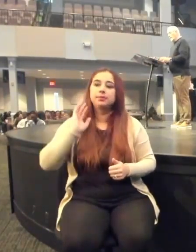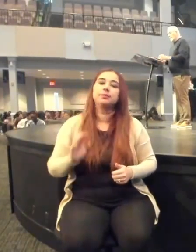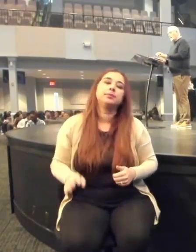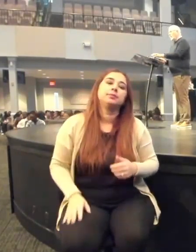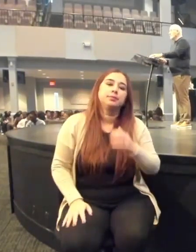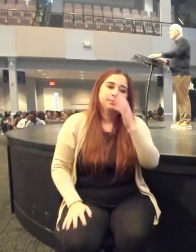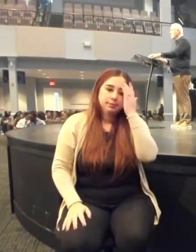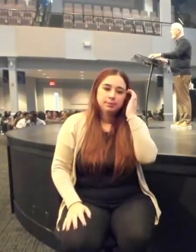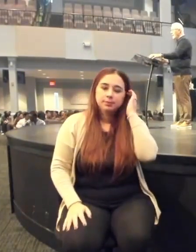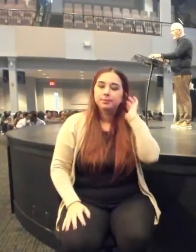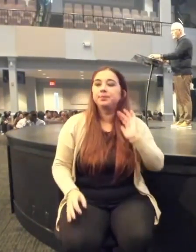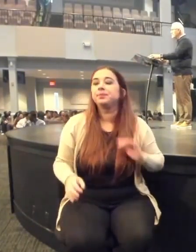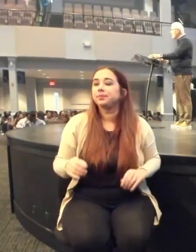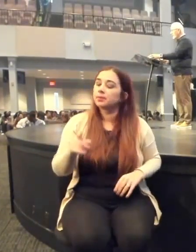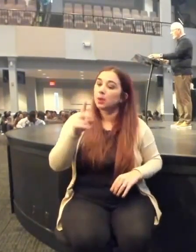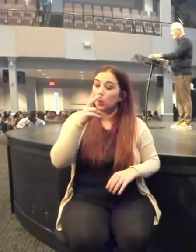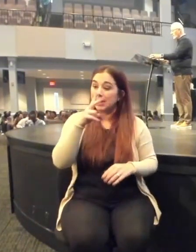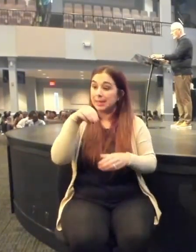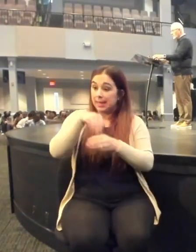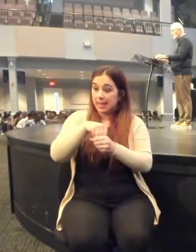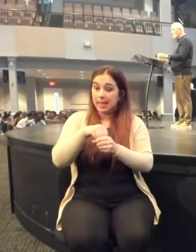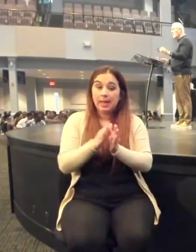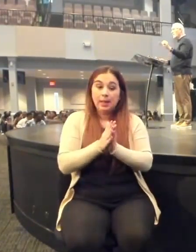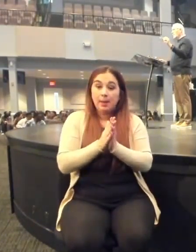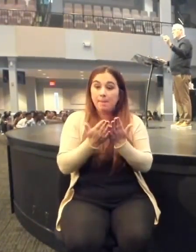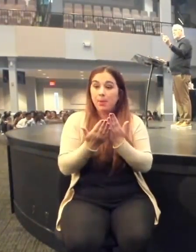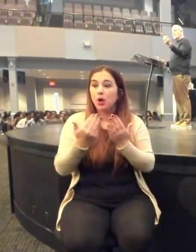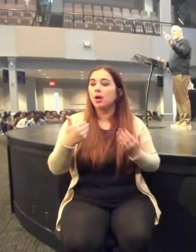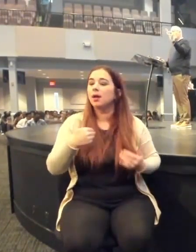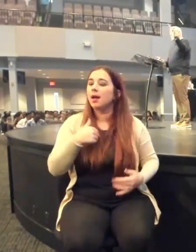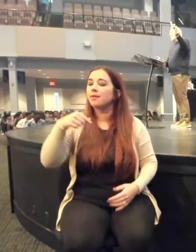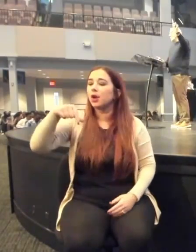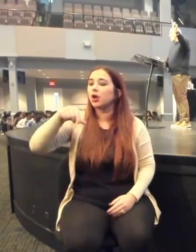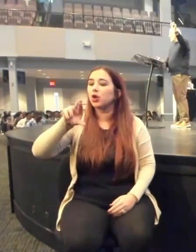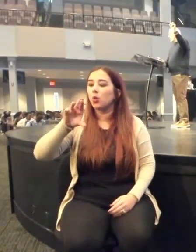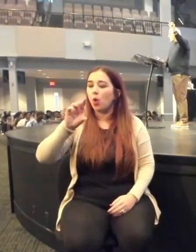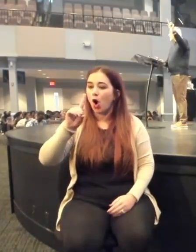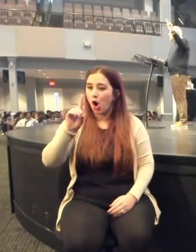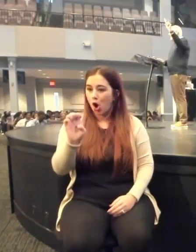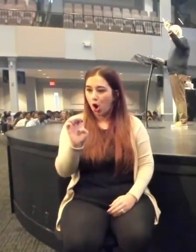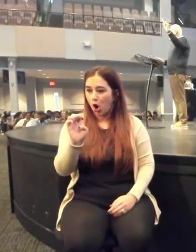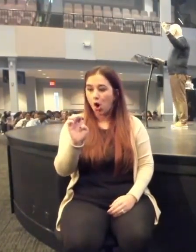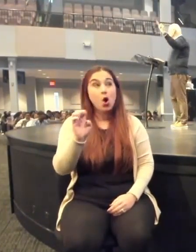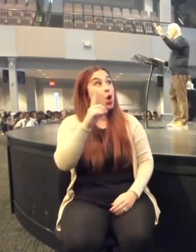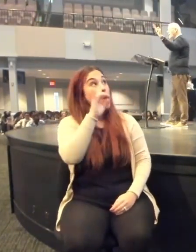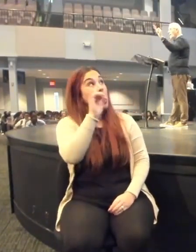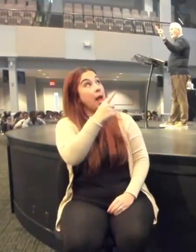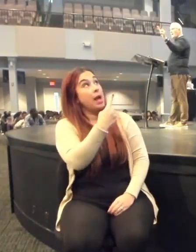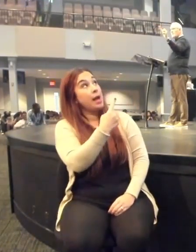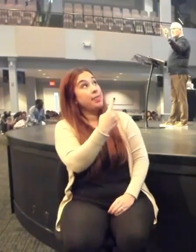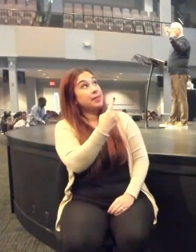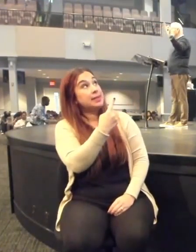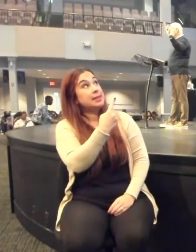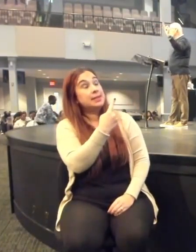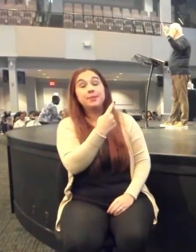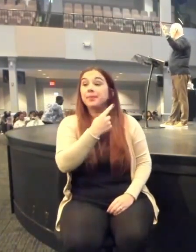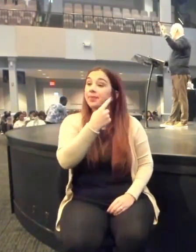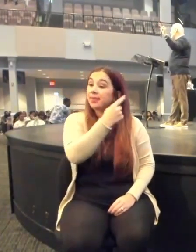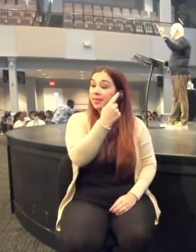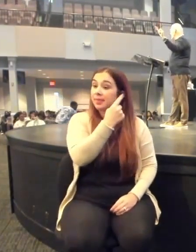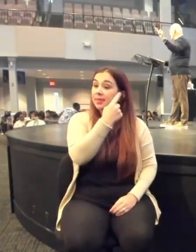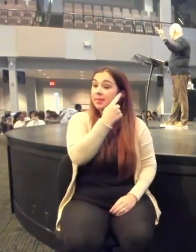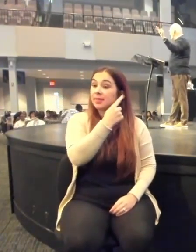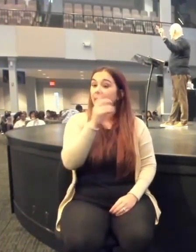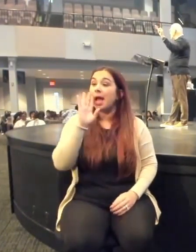well. And you'll also find inside the book, there's a little QR code, a little card that looks like this. And this will give